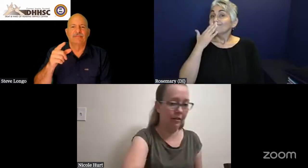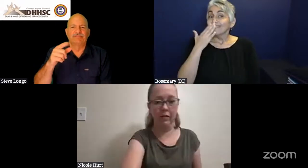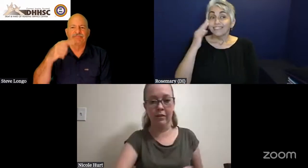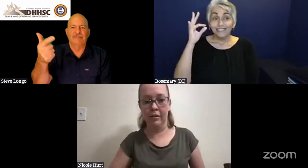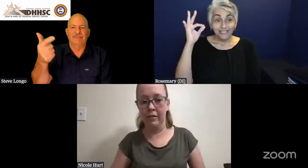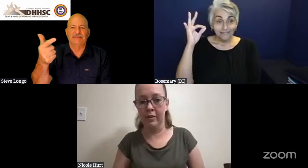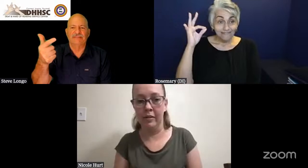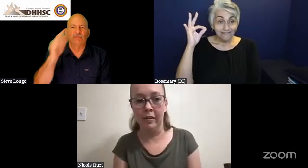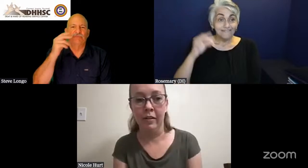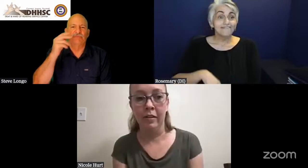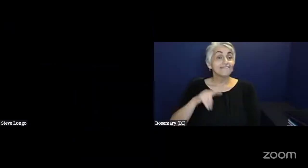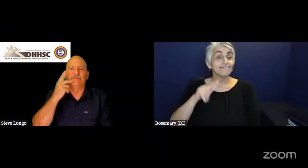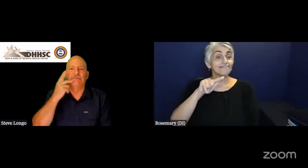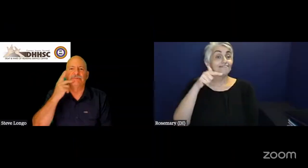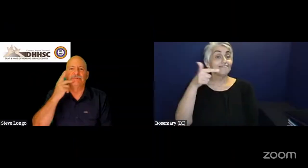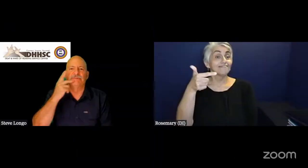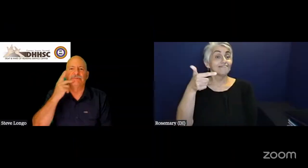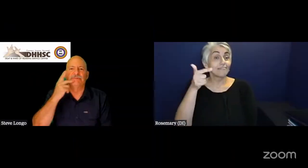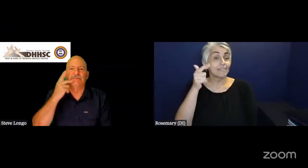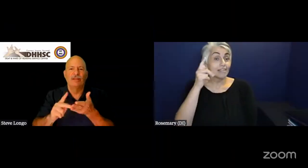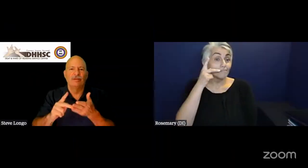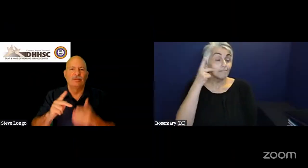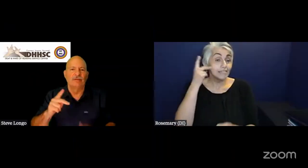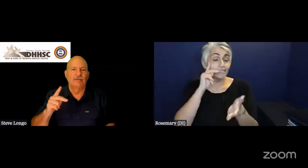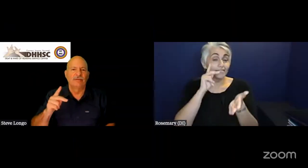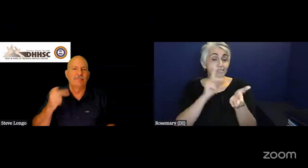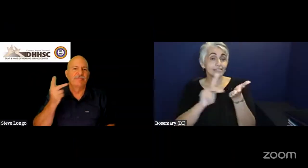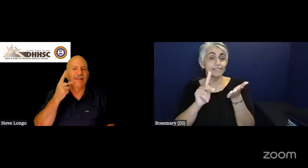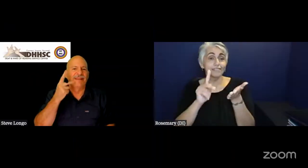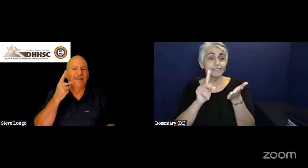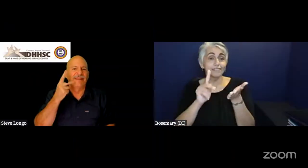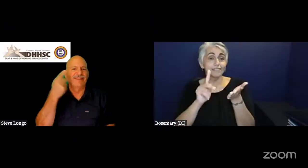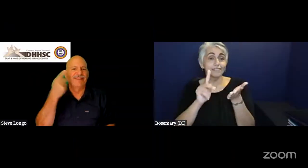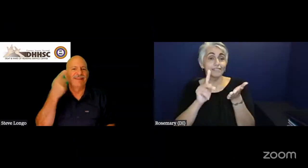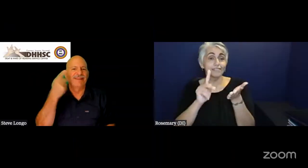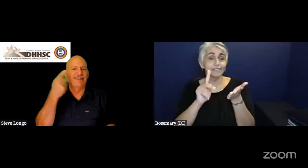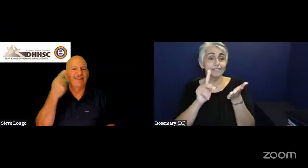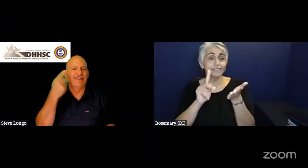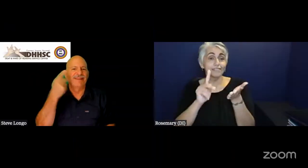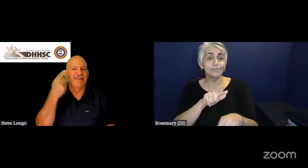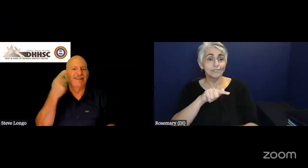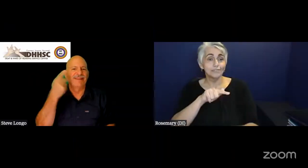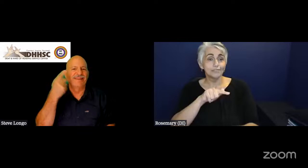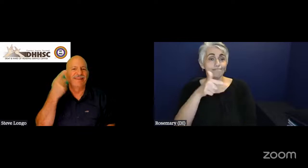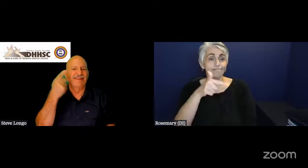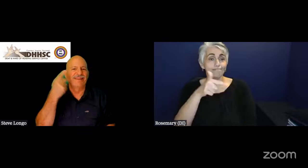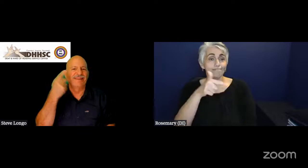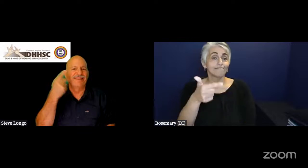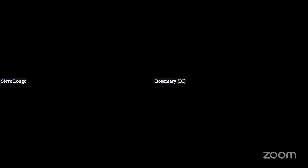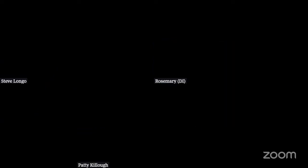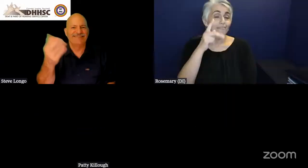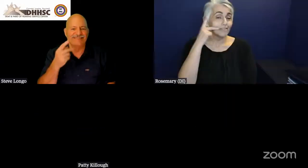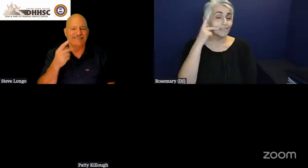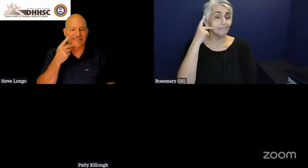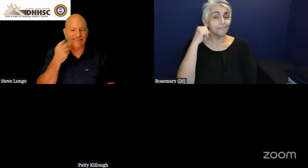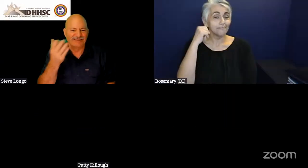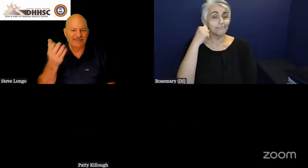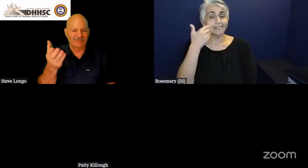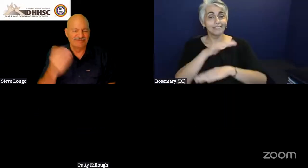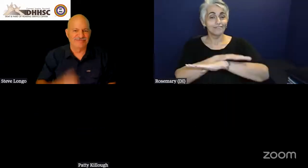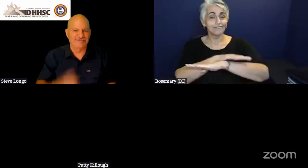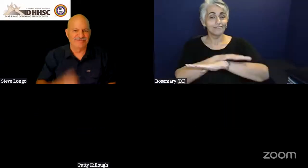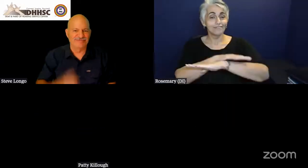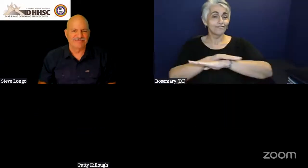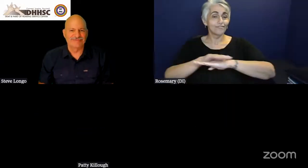Steve saying, thank you very much, Nicole. And now, Patty, are you ready to